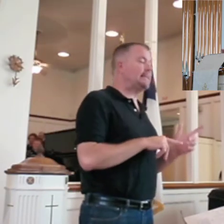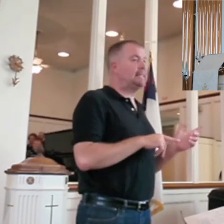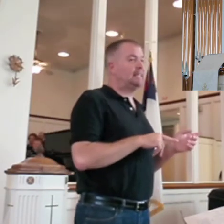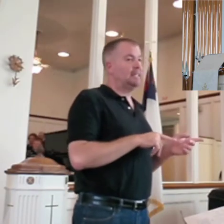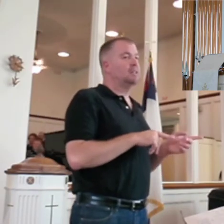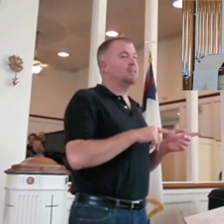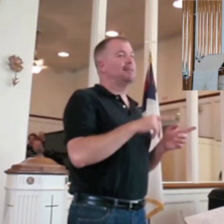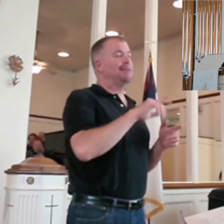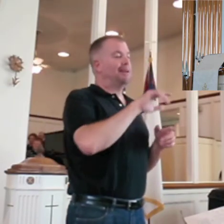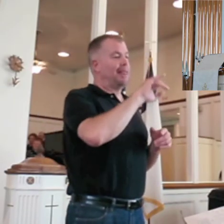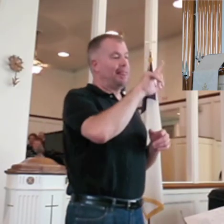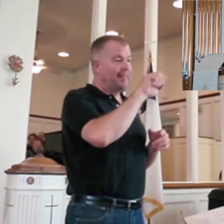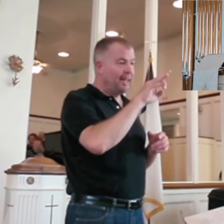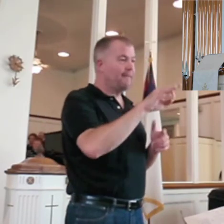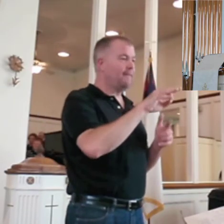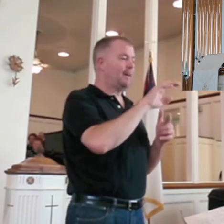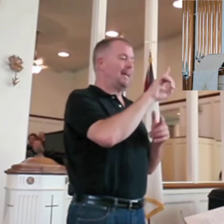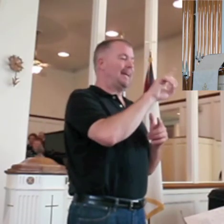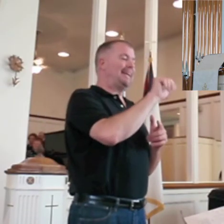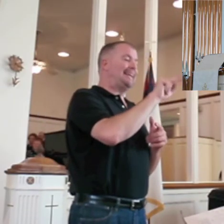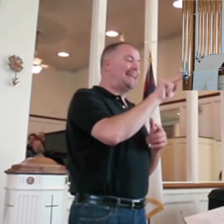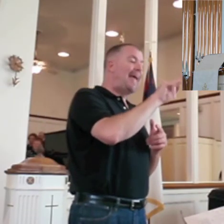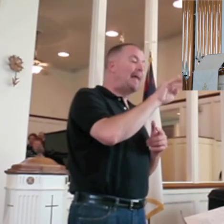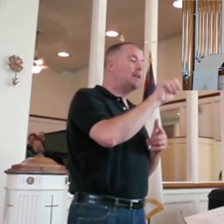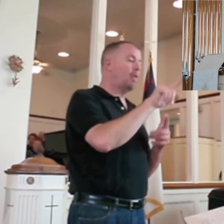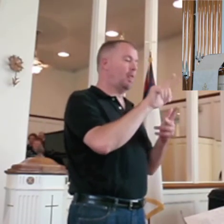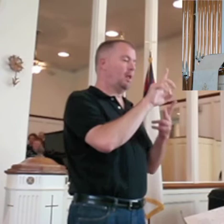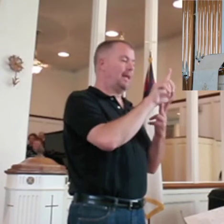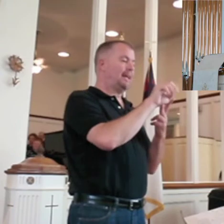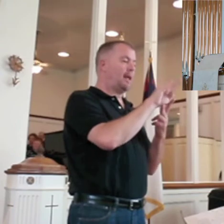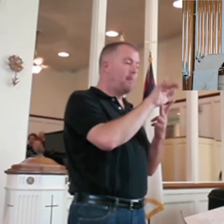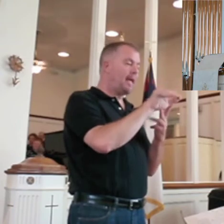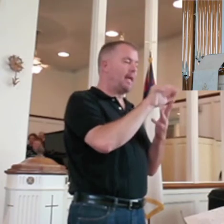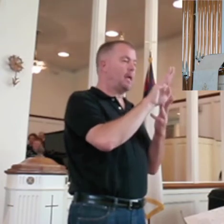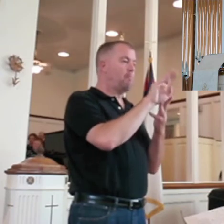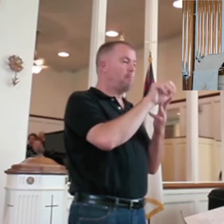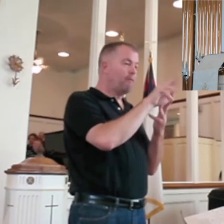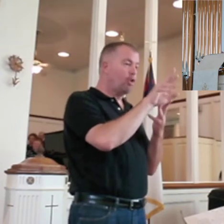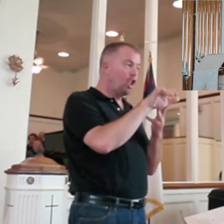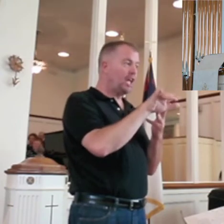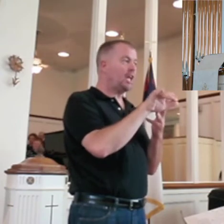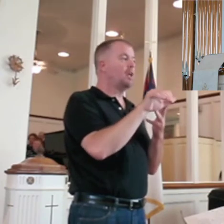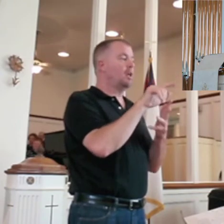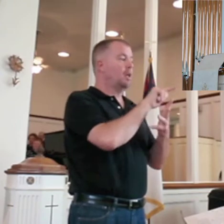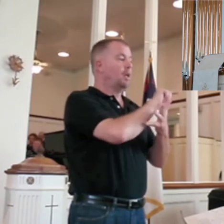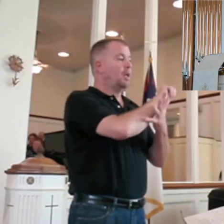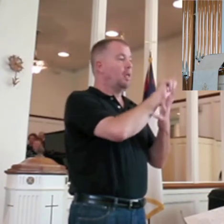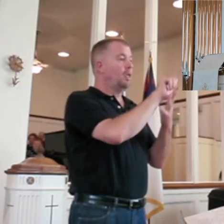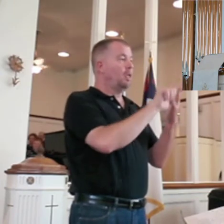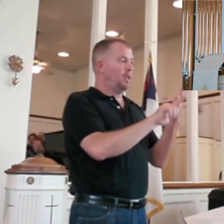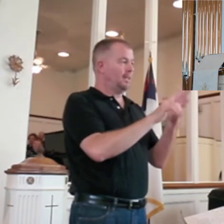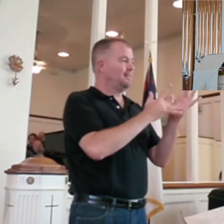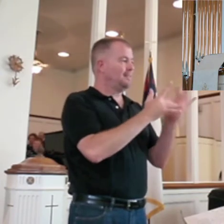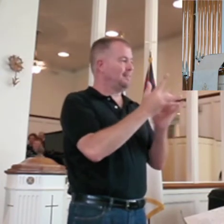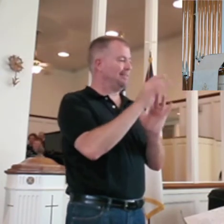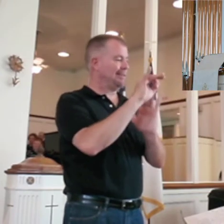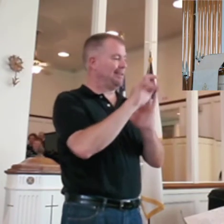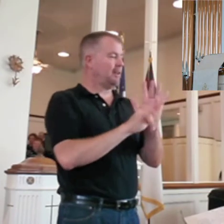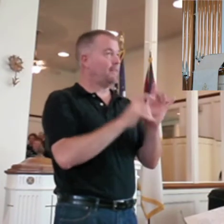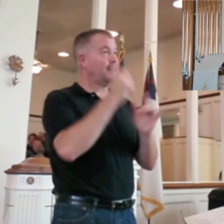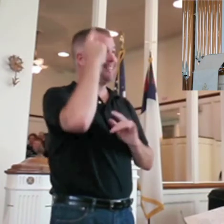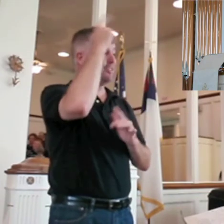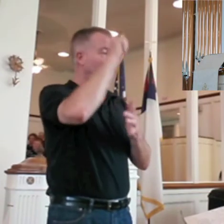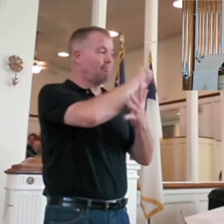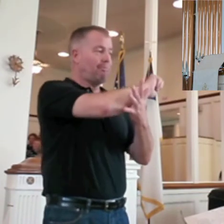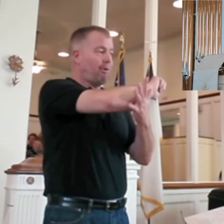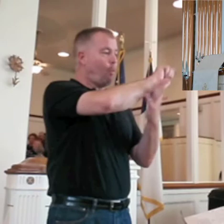and Leif and Daniel and Debbie and Beverly, he identified with his